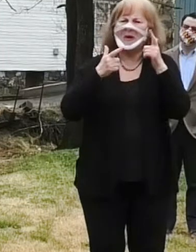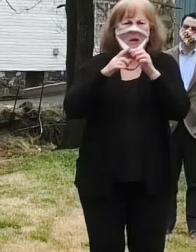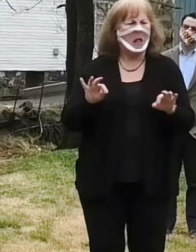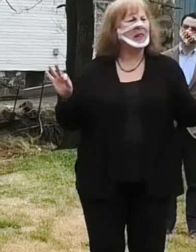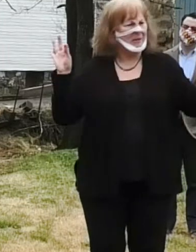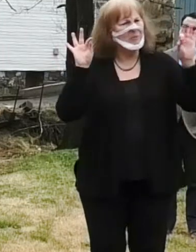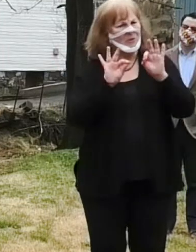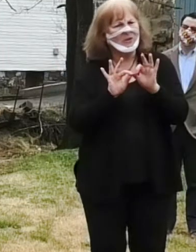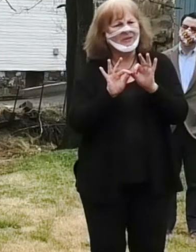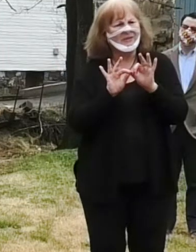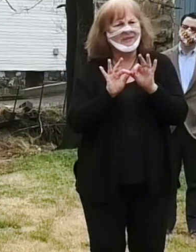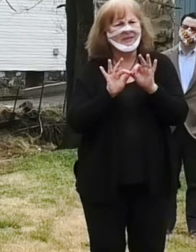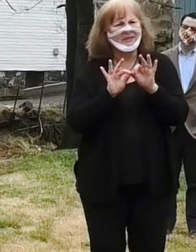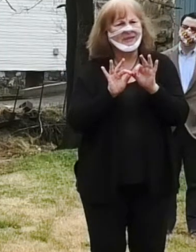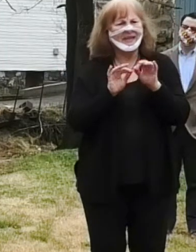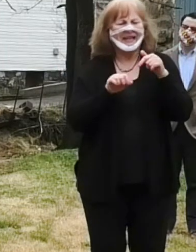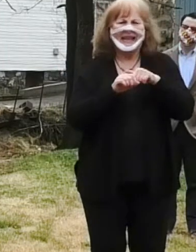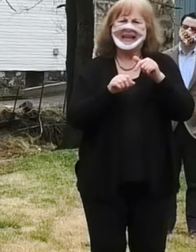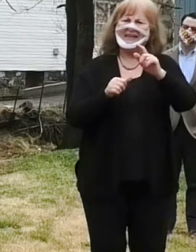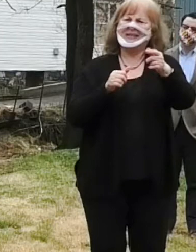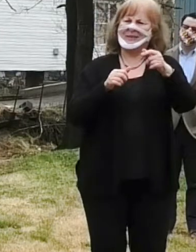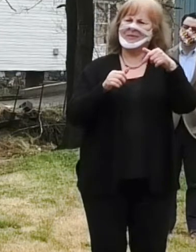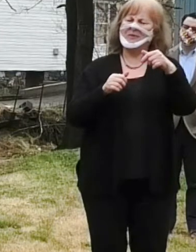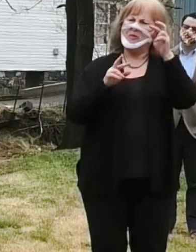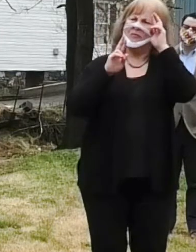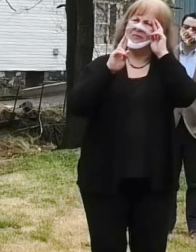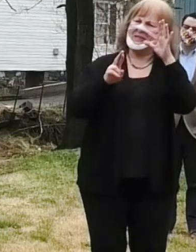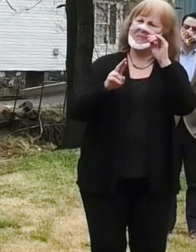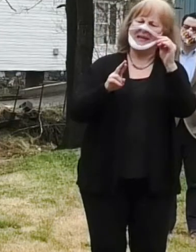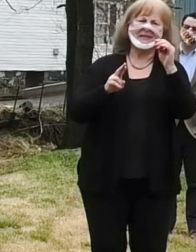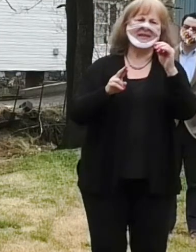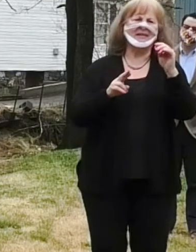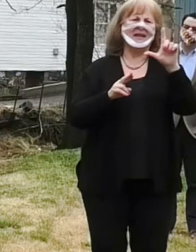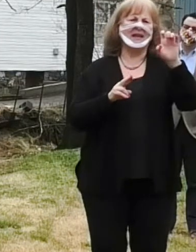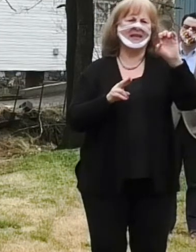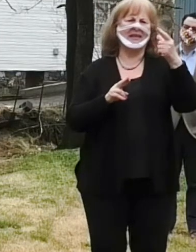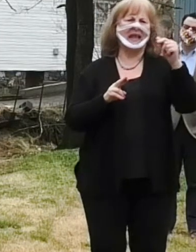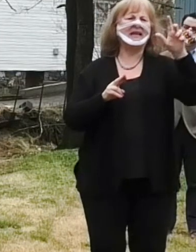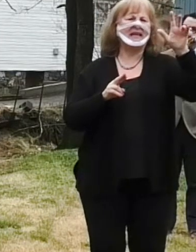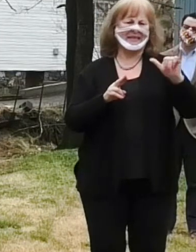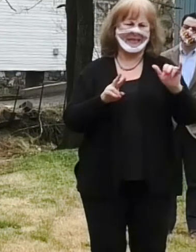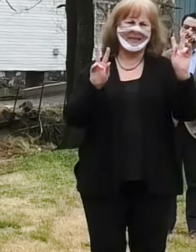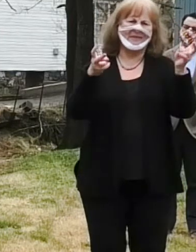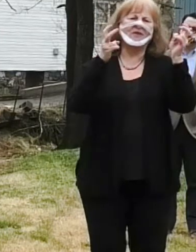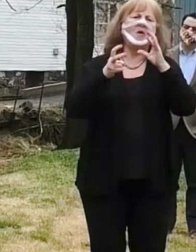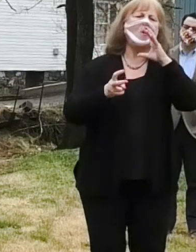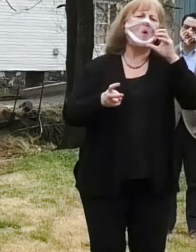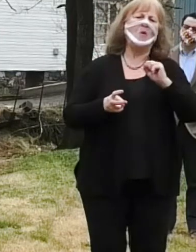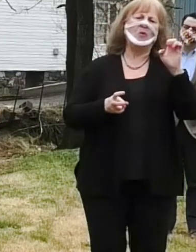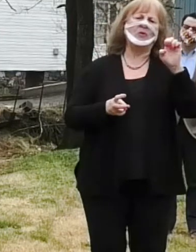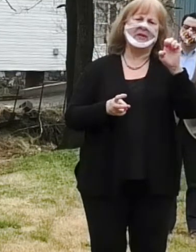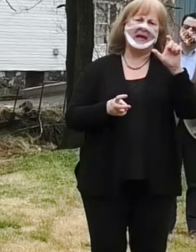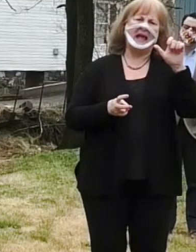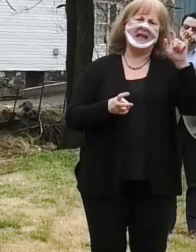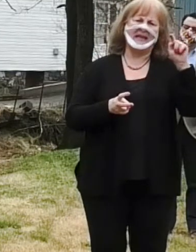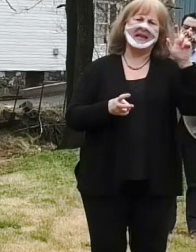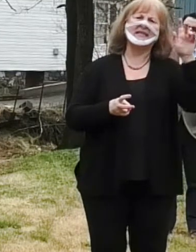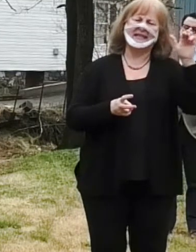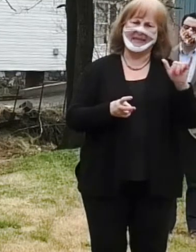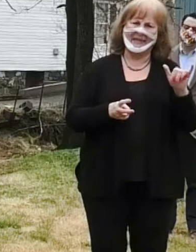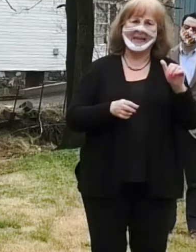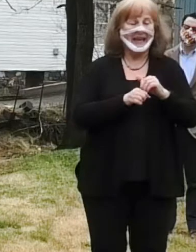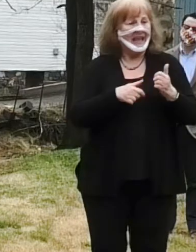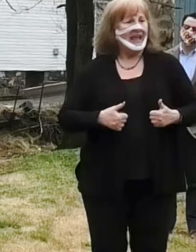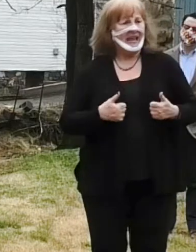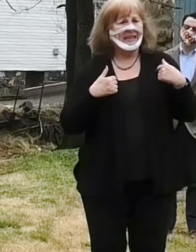a significant part in this respected and admired legacy that is Old Ellicott City. In